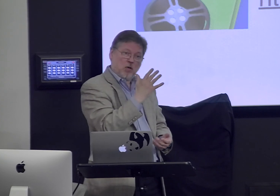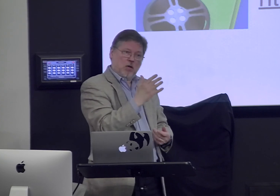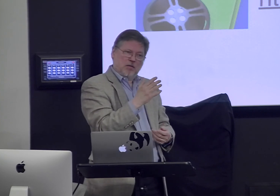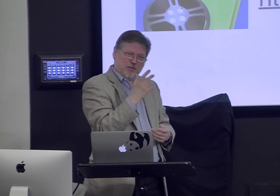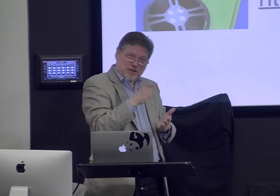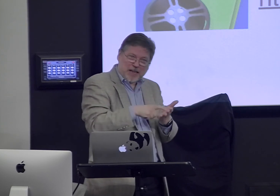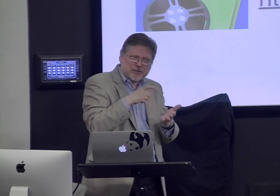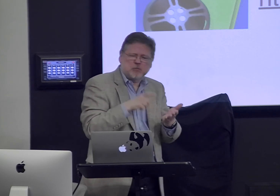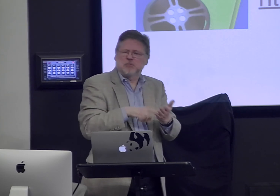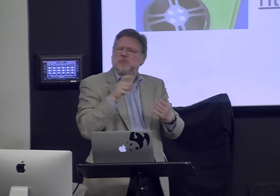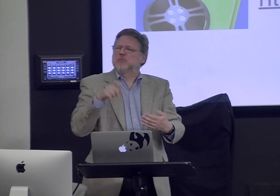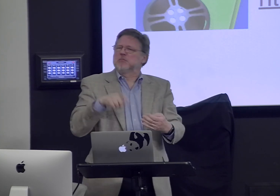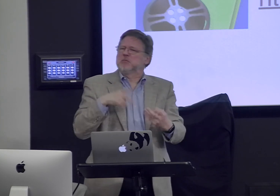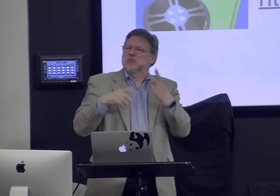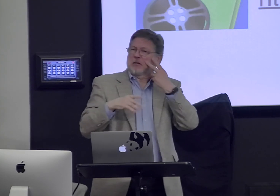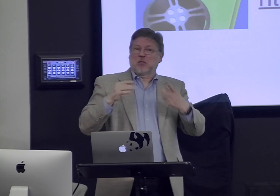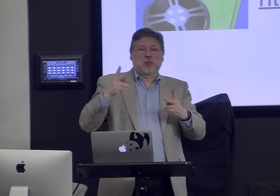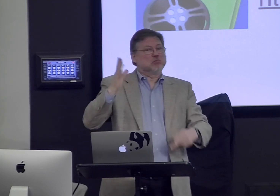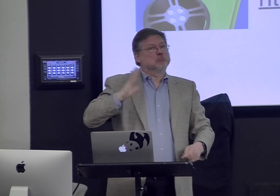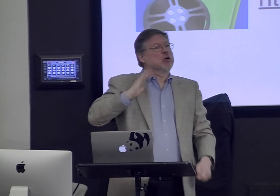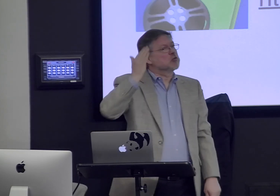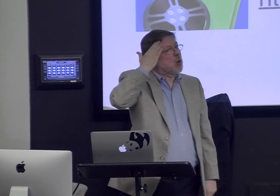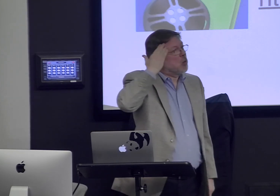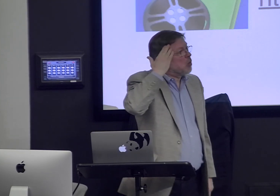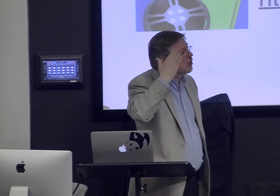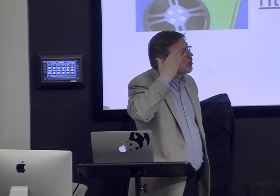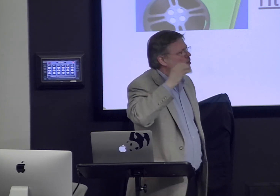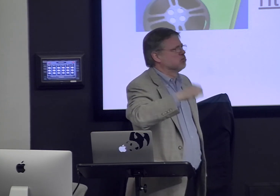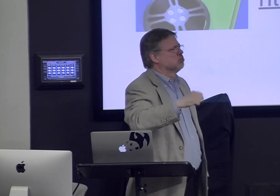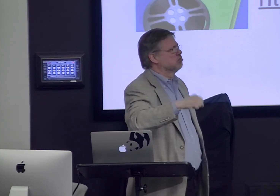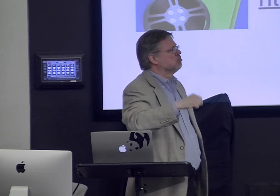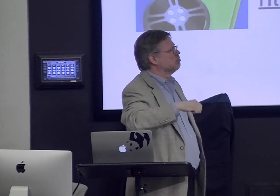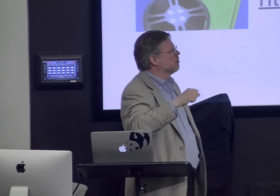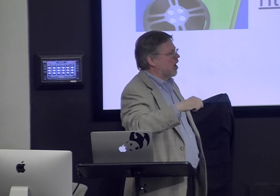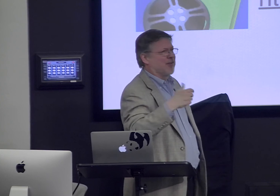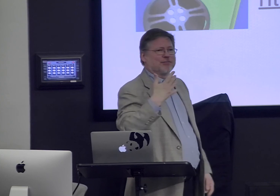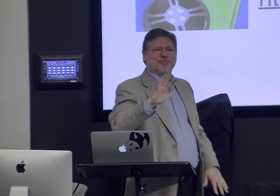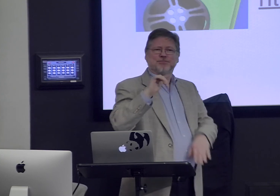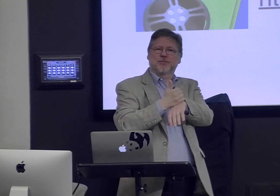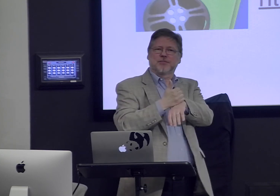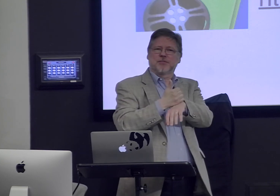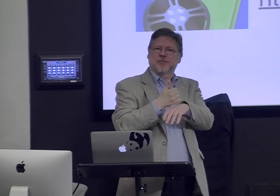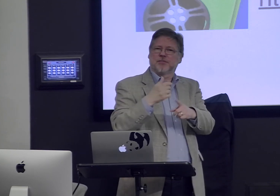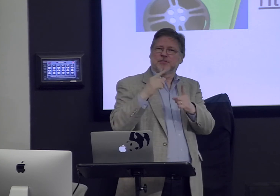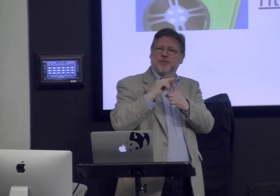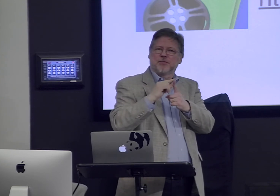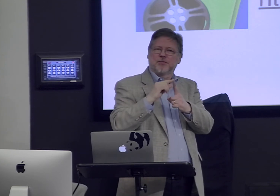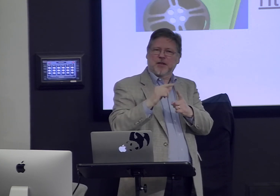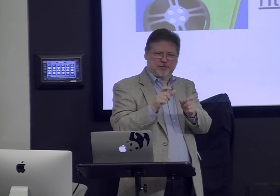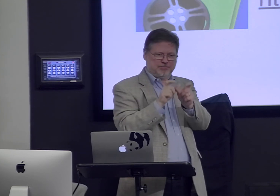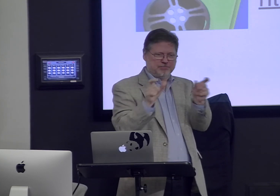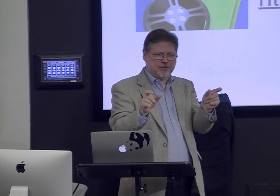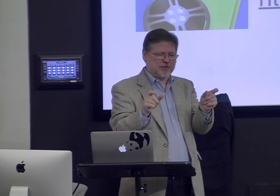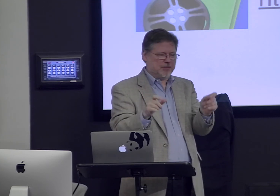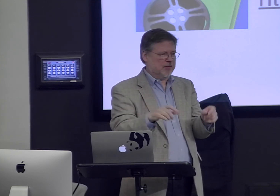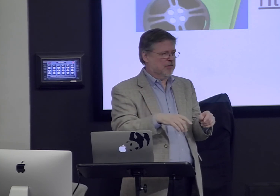certain response. This is why we really sort of explored not only what people use, but what they know, what